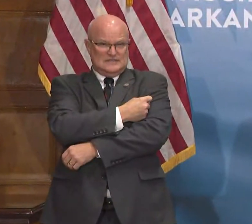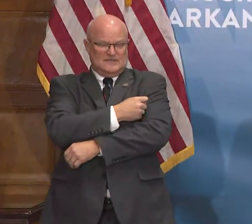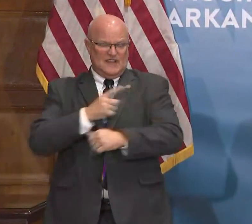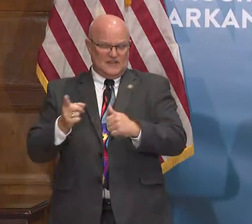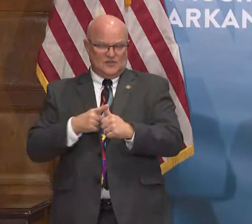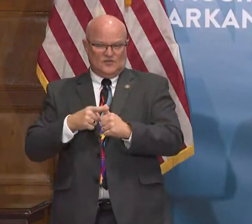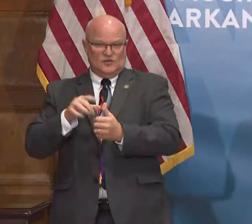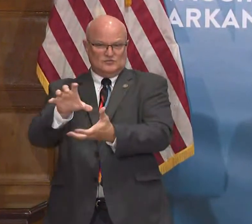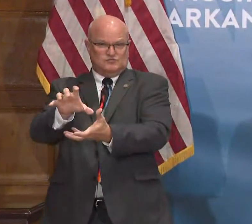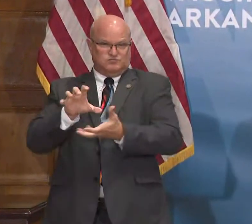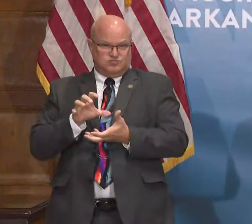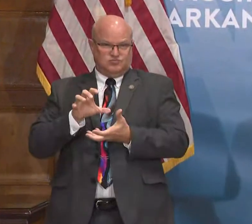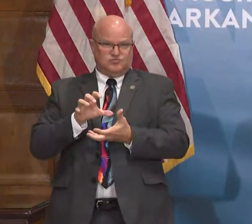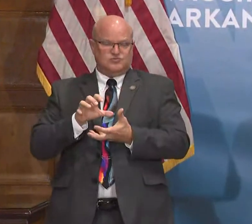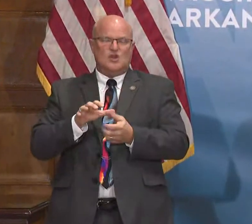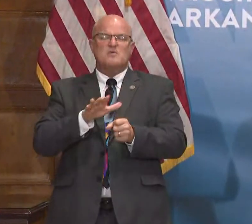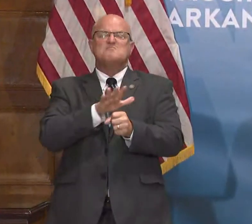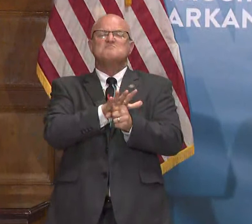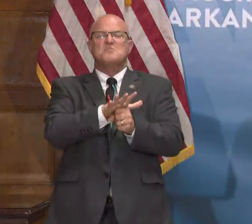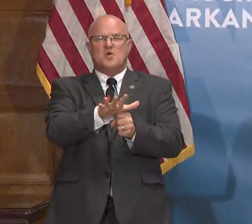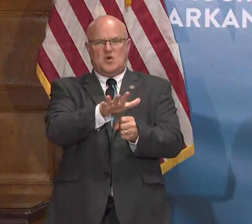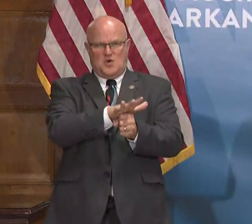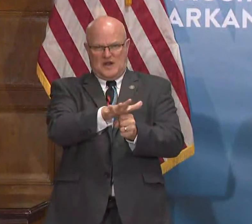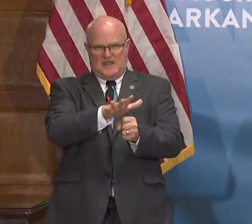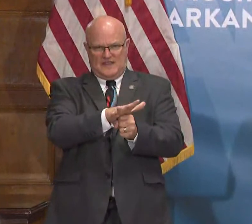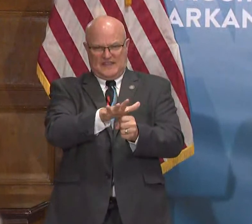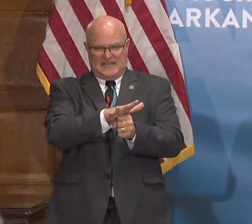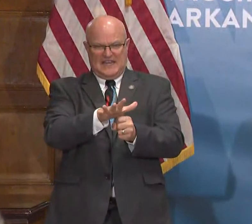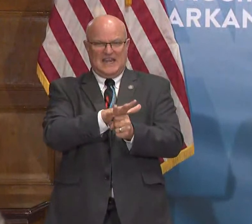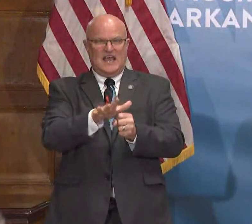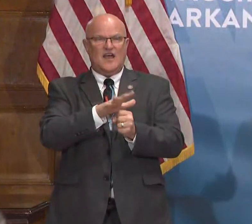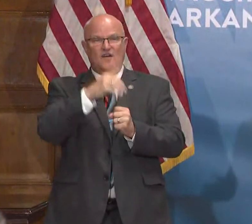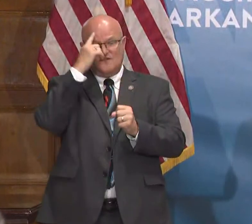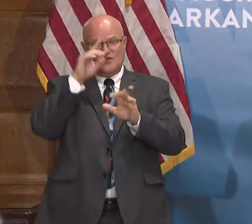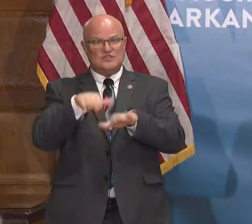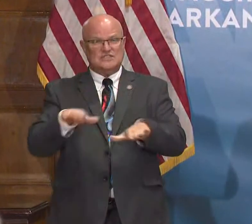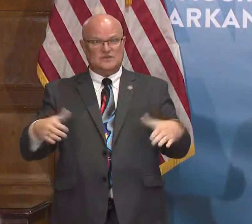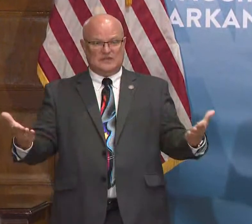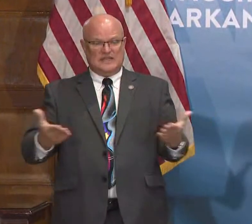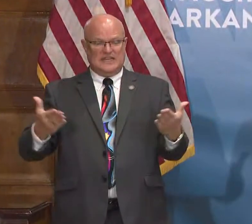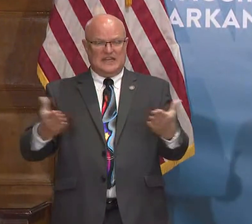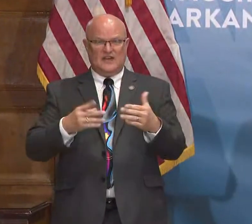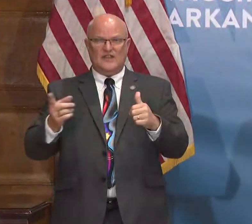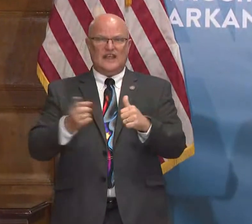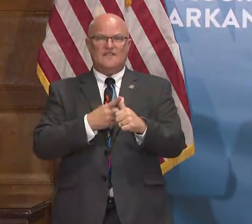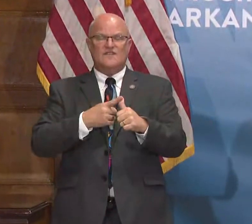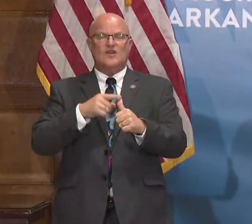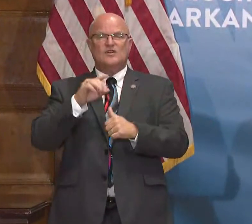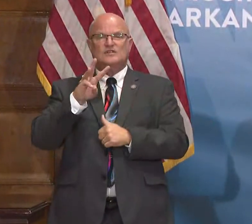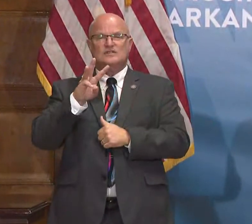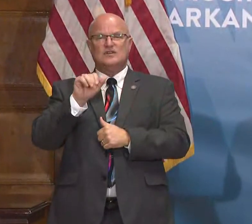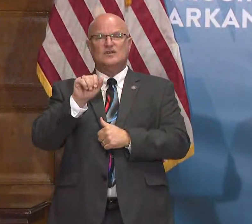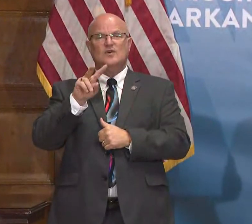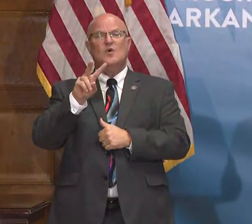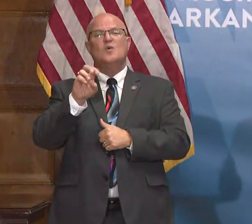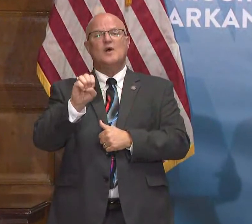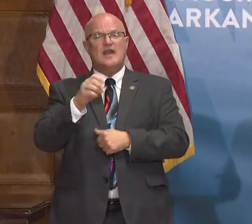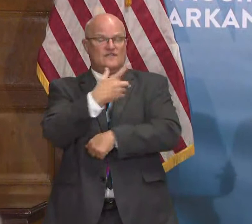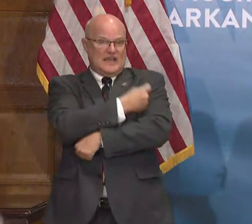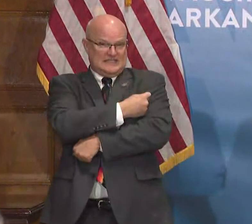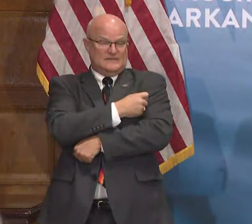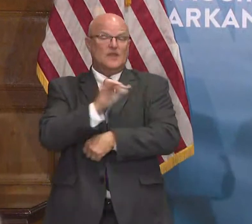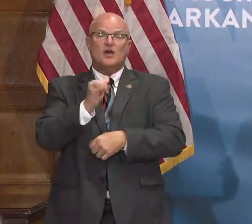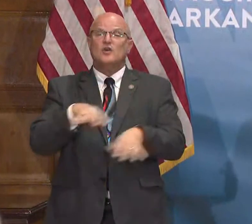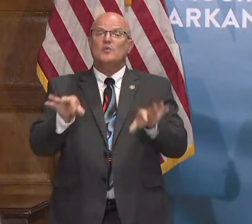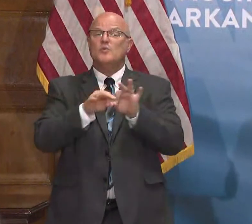wave. So there is more than enough vaccine available for children here in the first wave of vaccination. It's also important